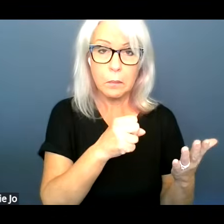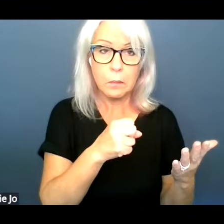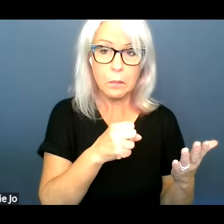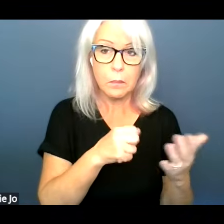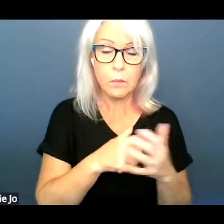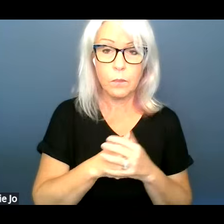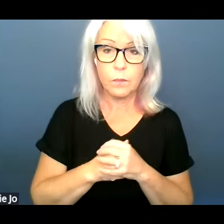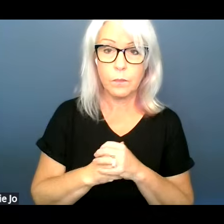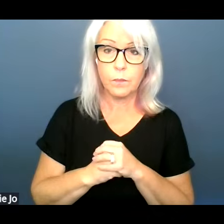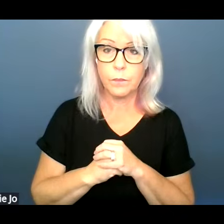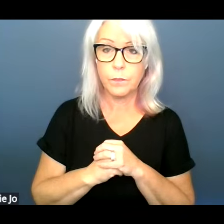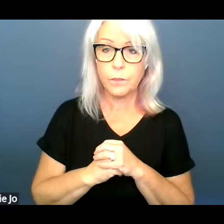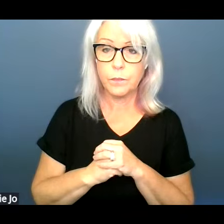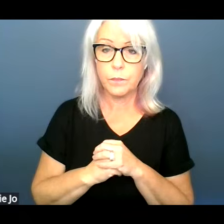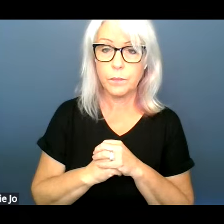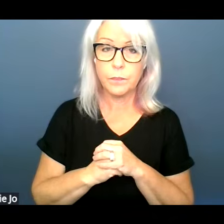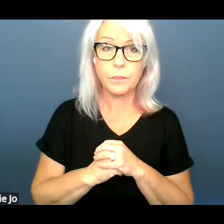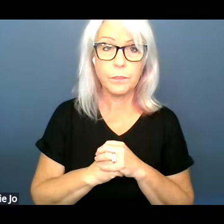Again,